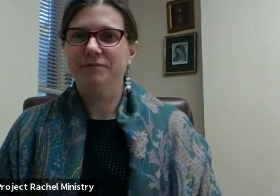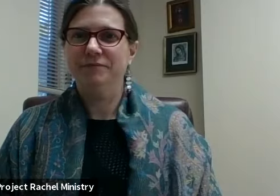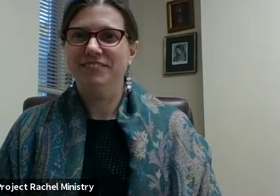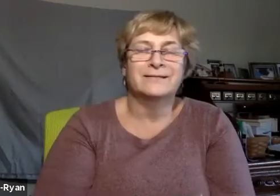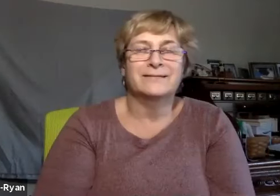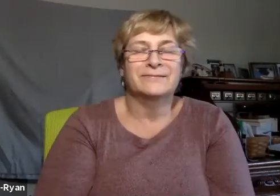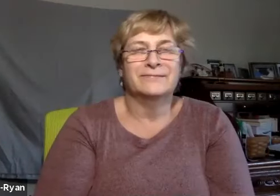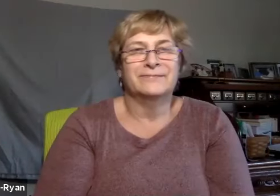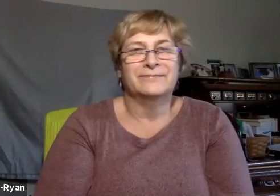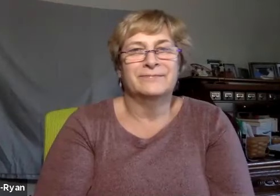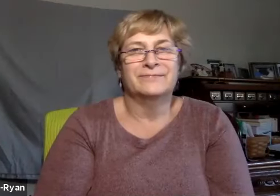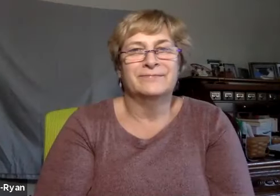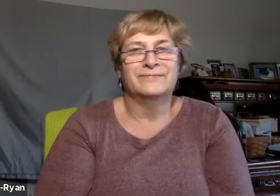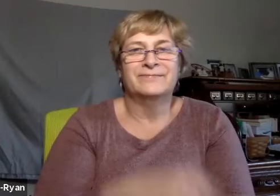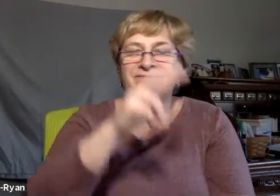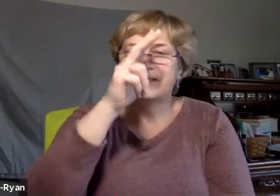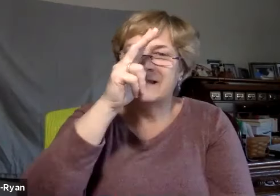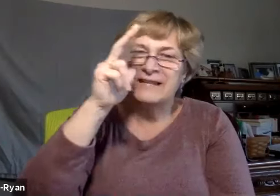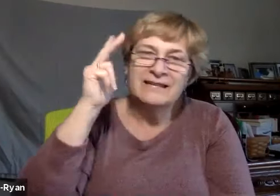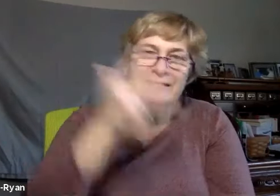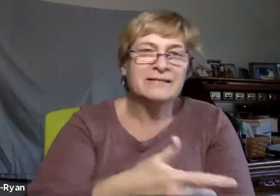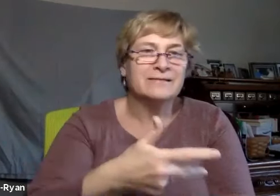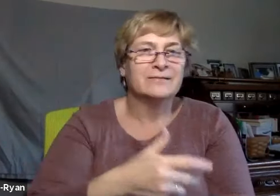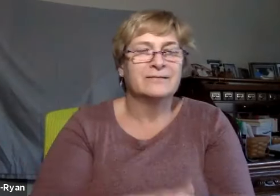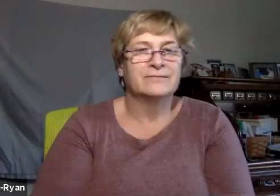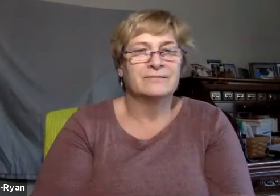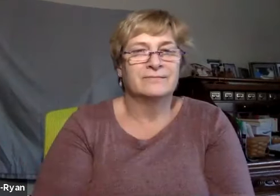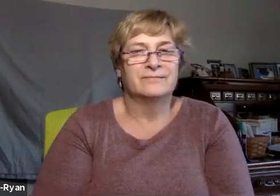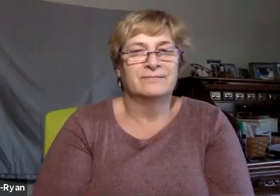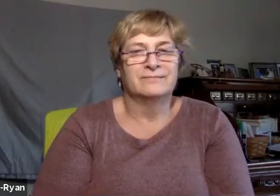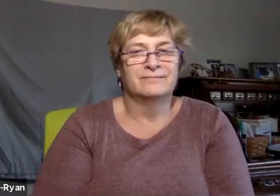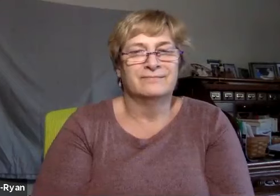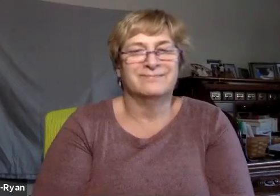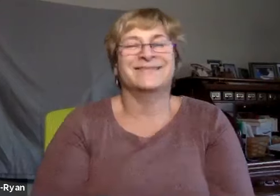go. All right. Lousy.